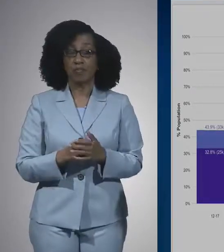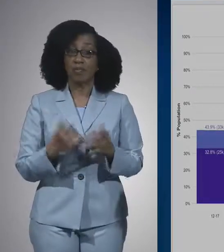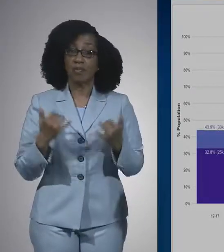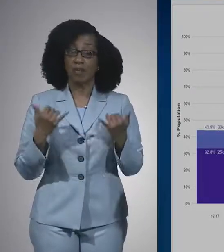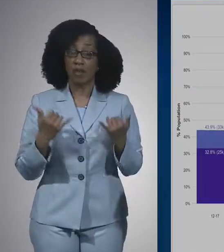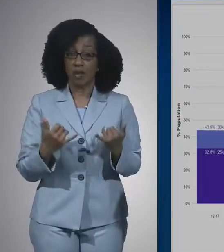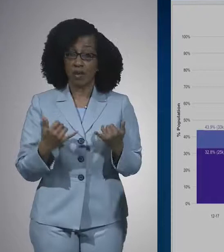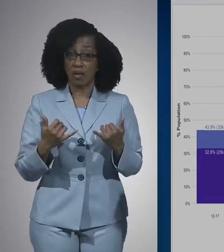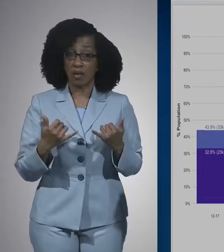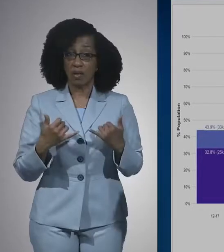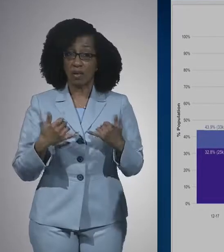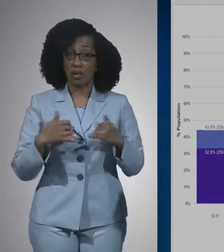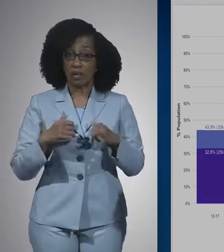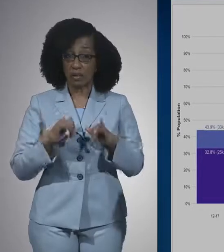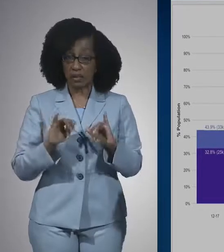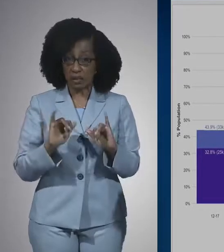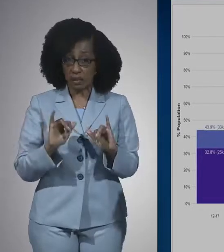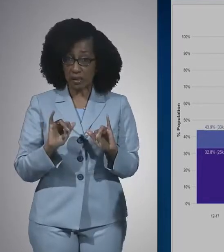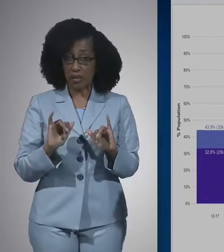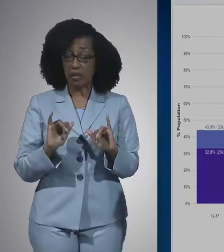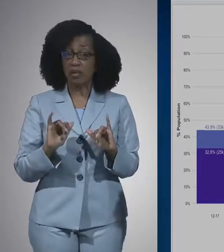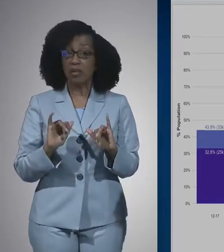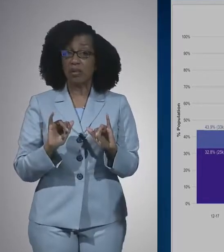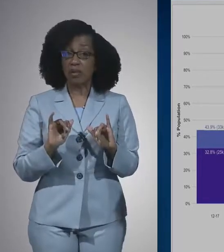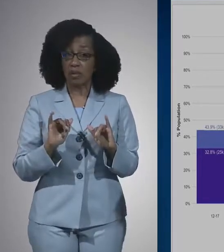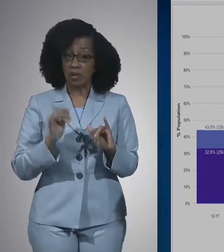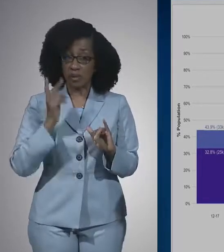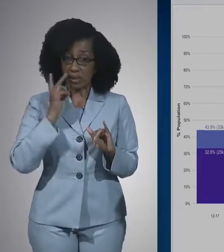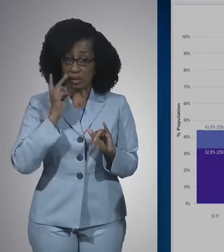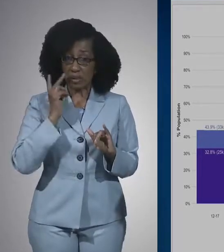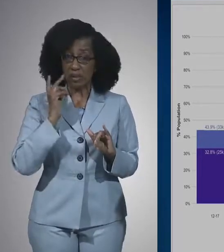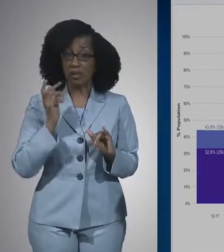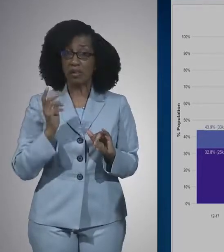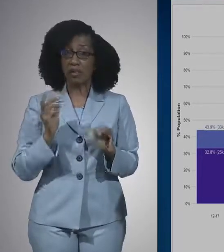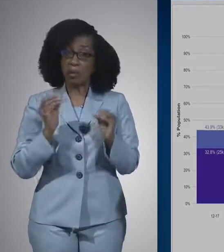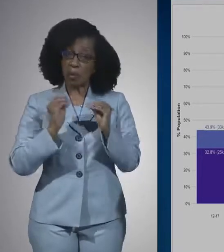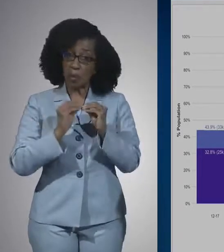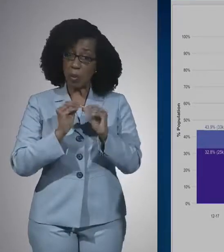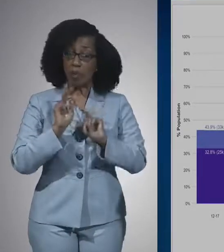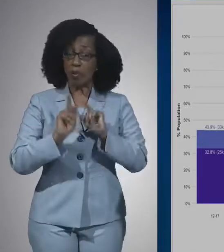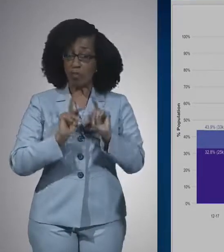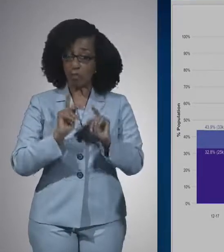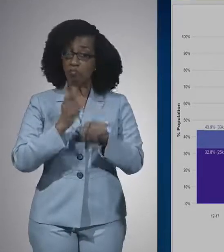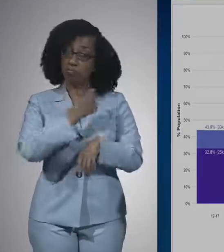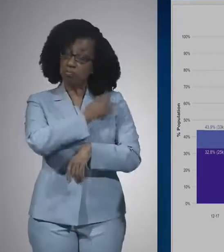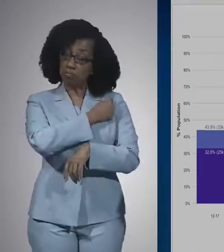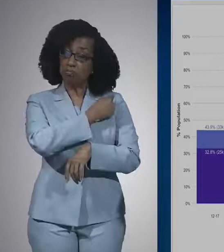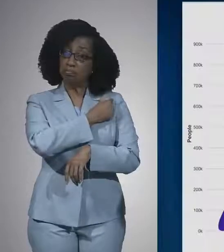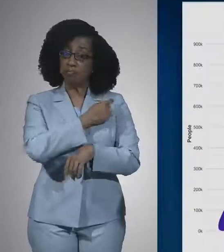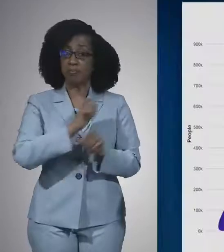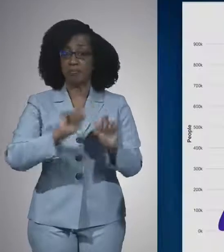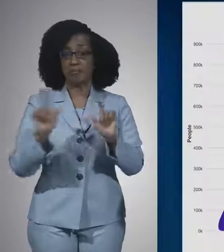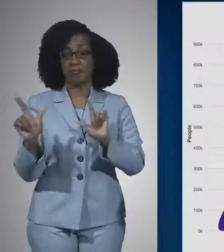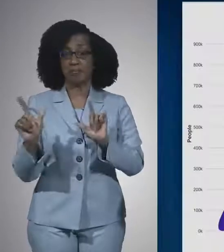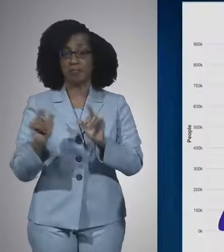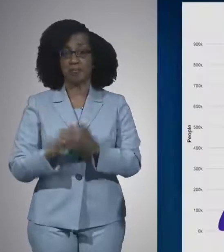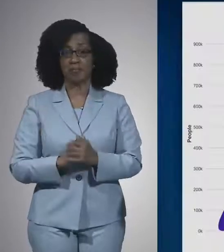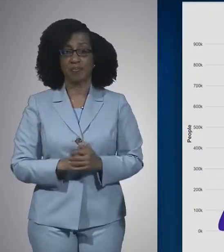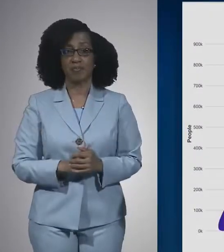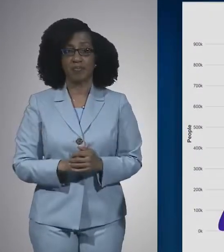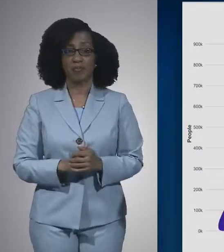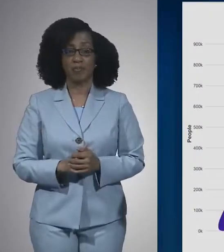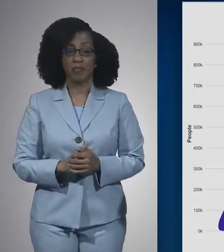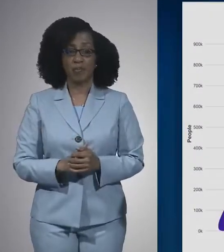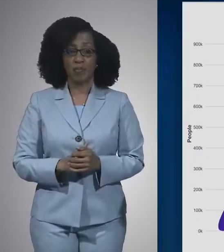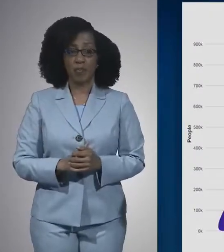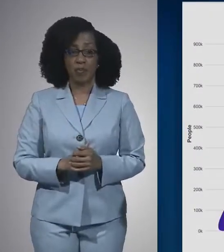are still seeing a modest increase in folks getting vaccinated. Next slide.